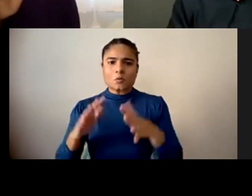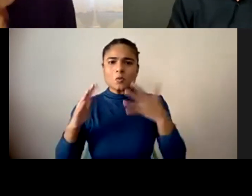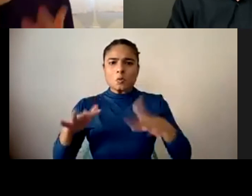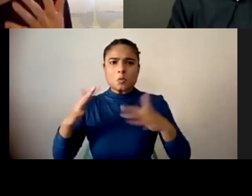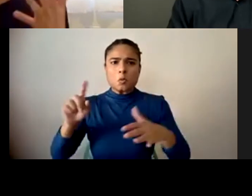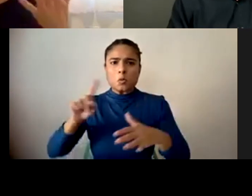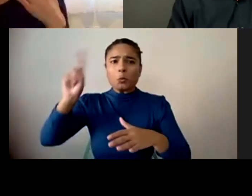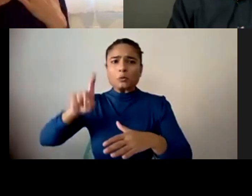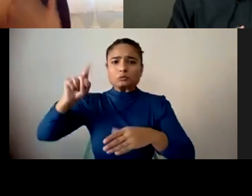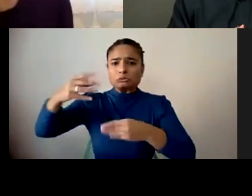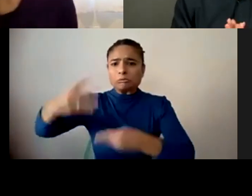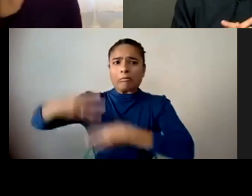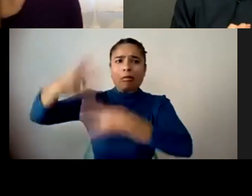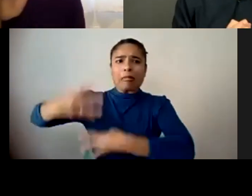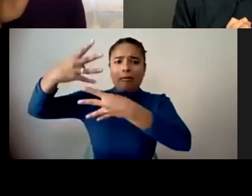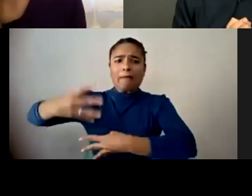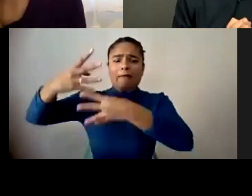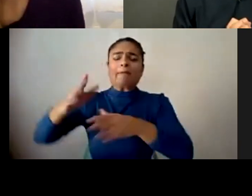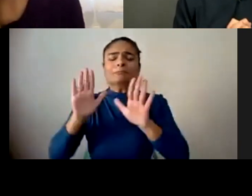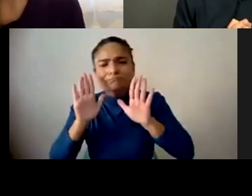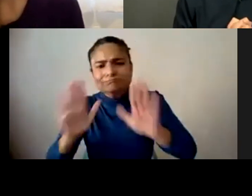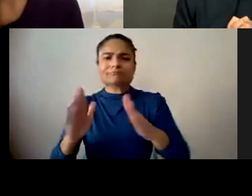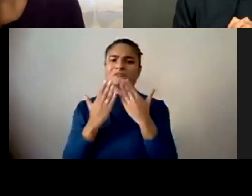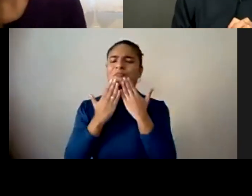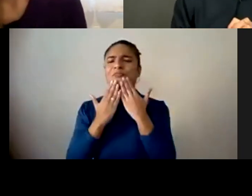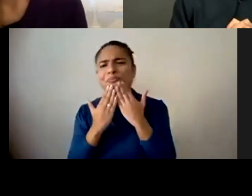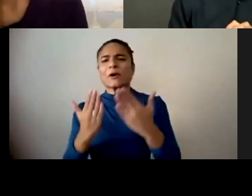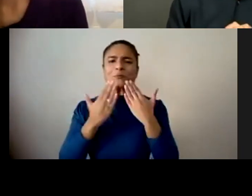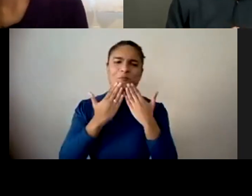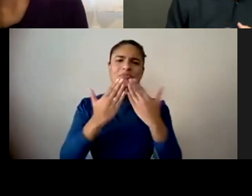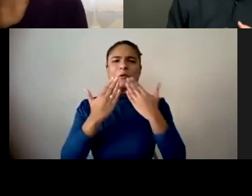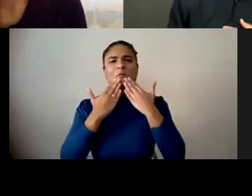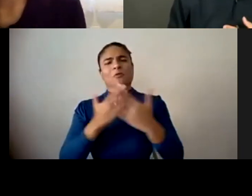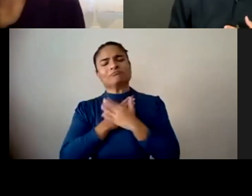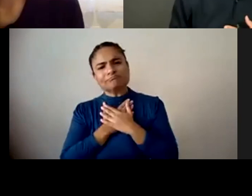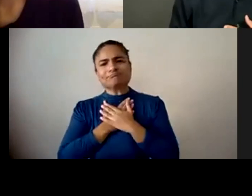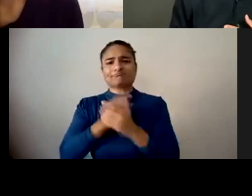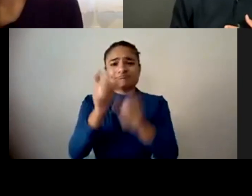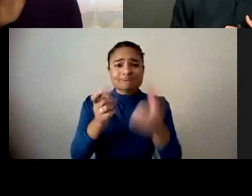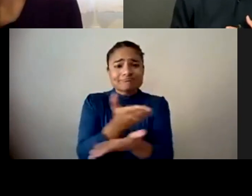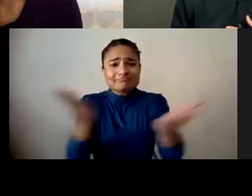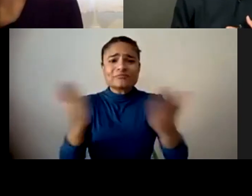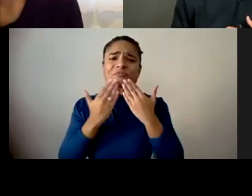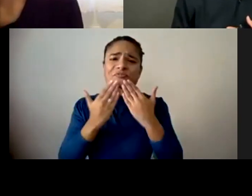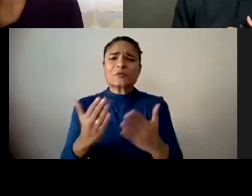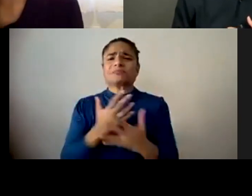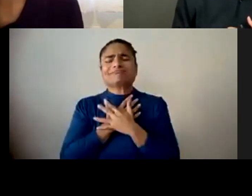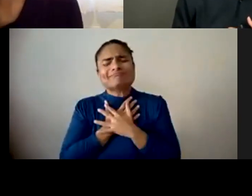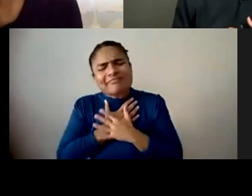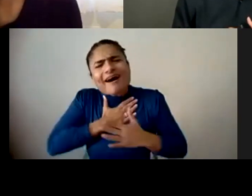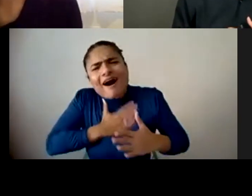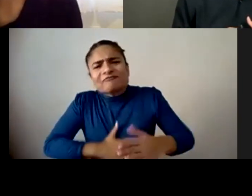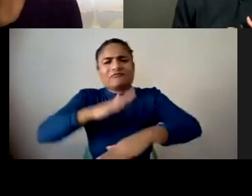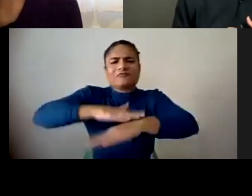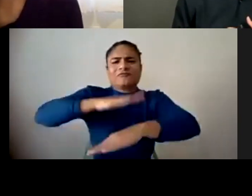Yeah, I just want to say, like, thank you so much to everyone. And I really wish we had more time. I wish I